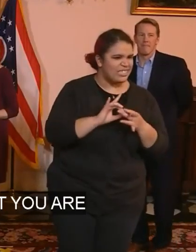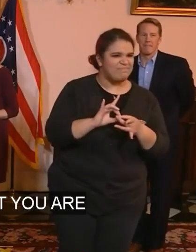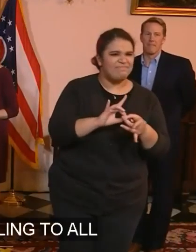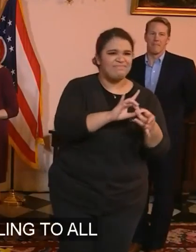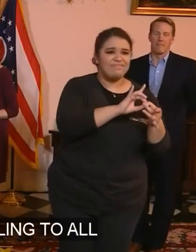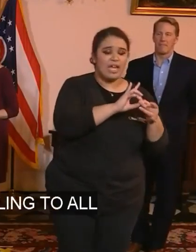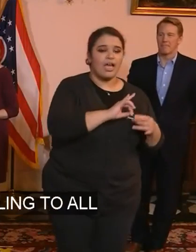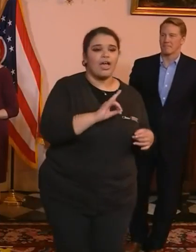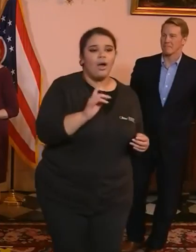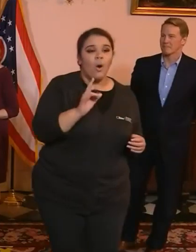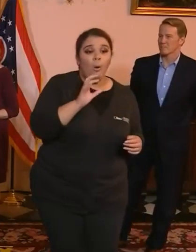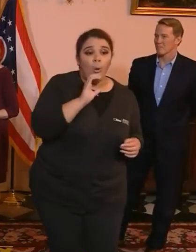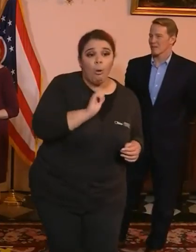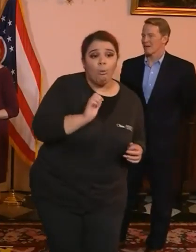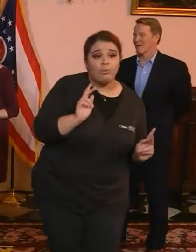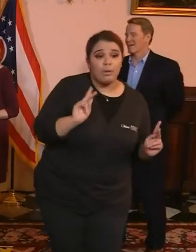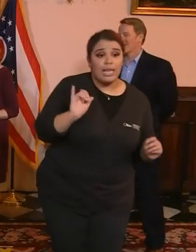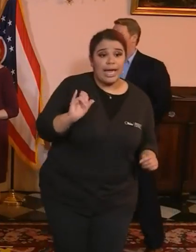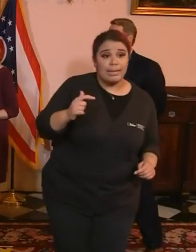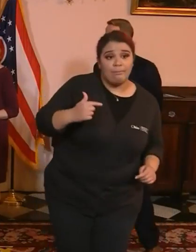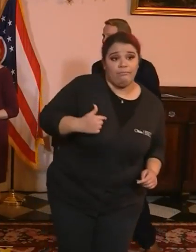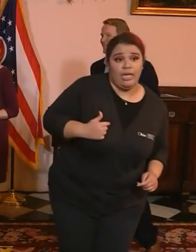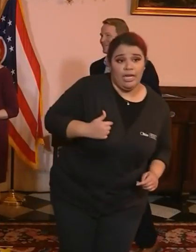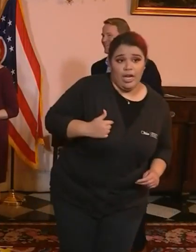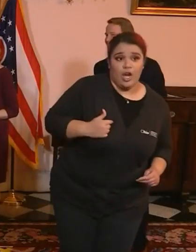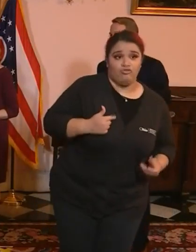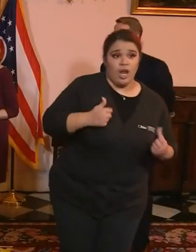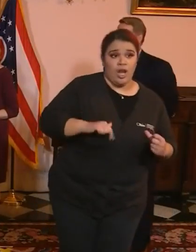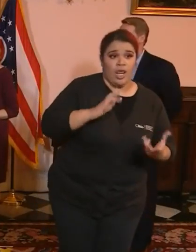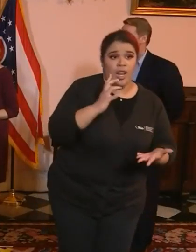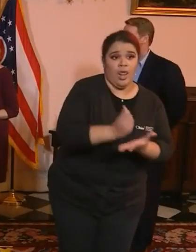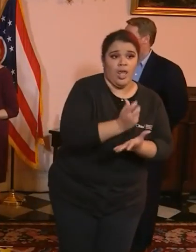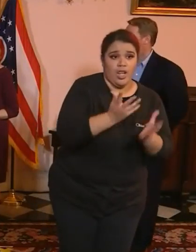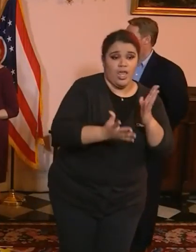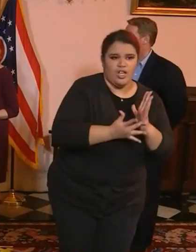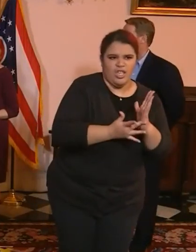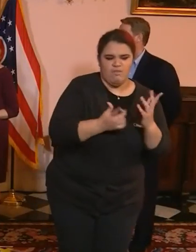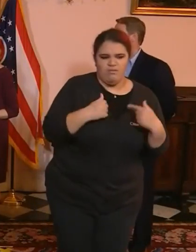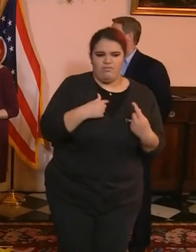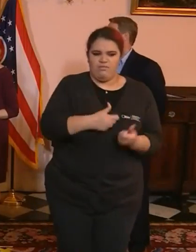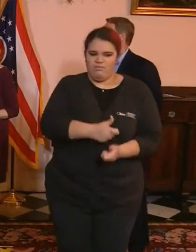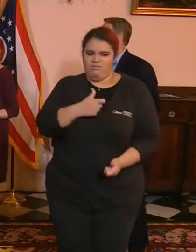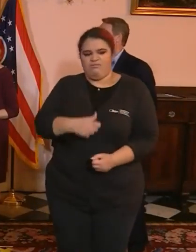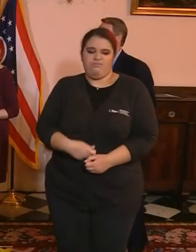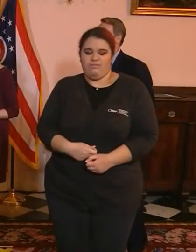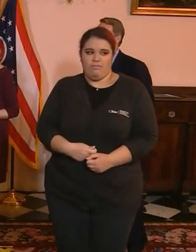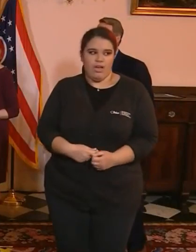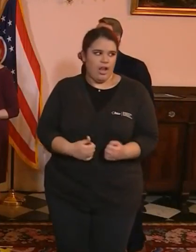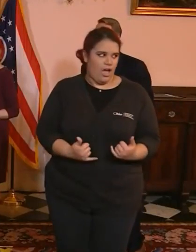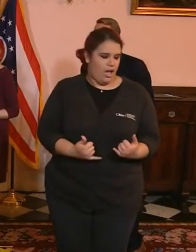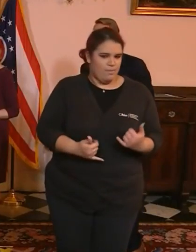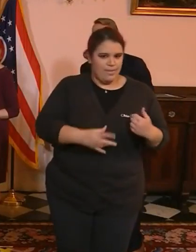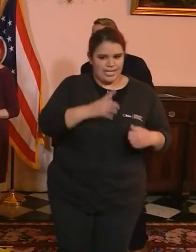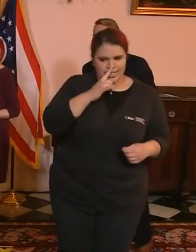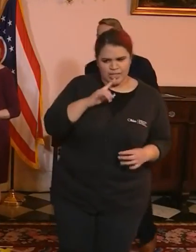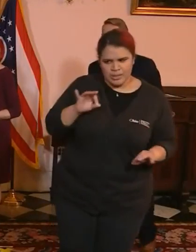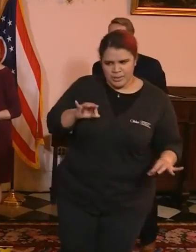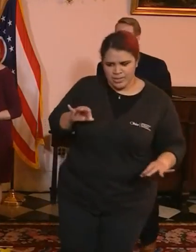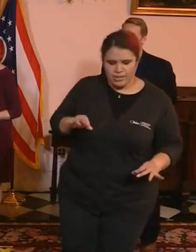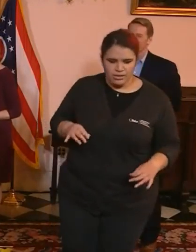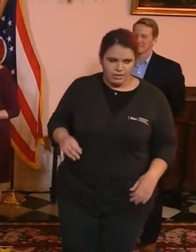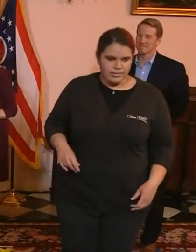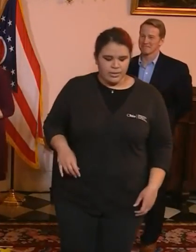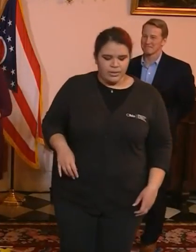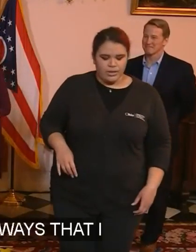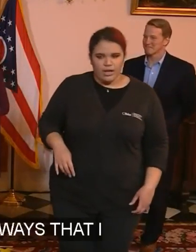use technology in ways I've tried to avoid, and my kids have been trying to help me along with. And I think